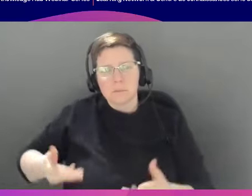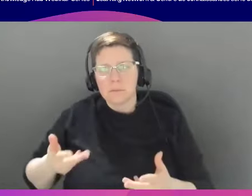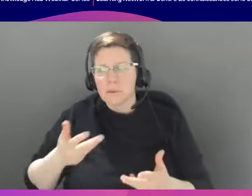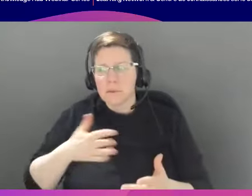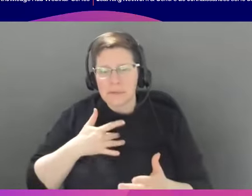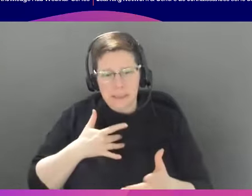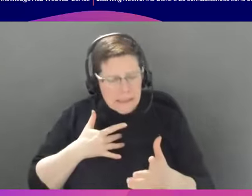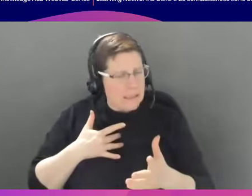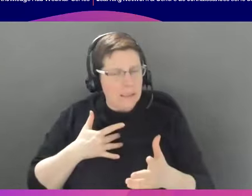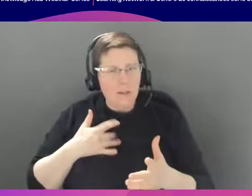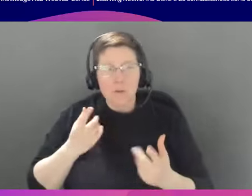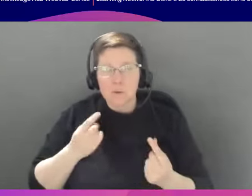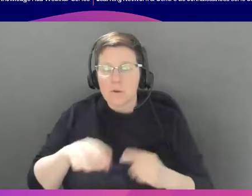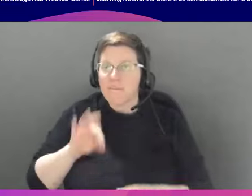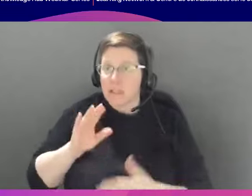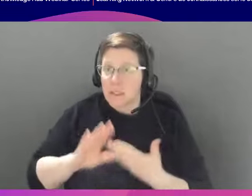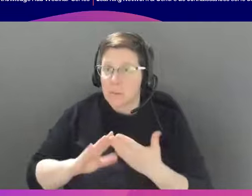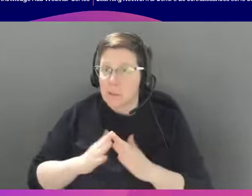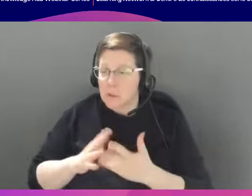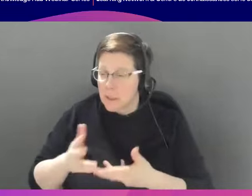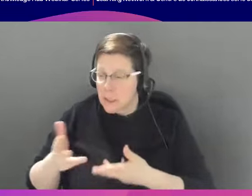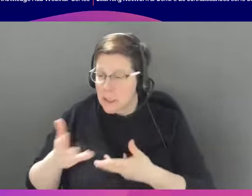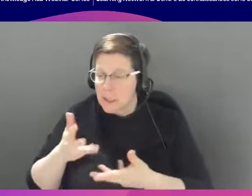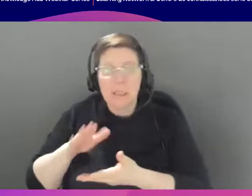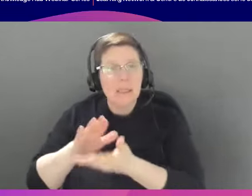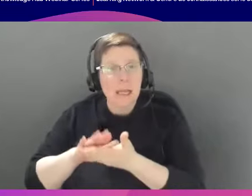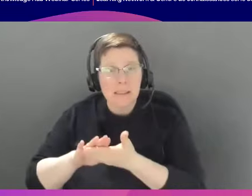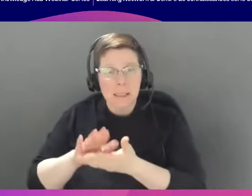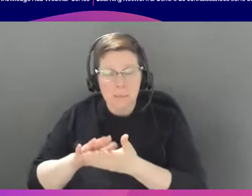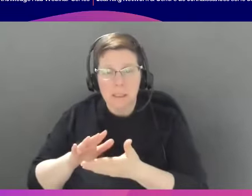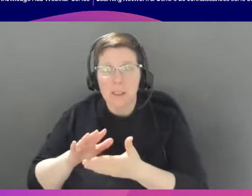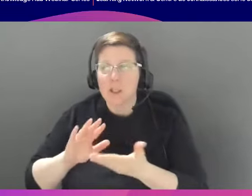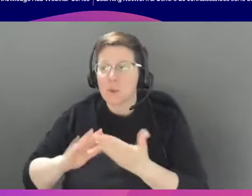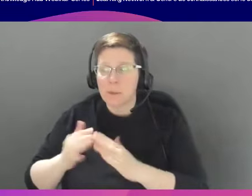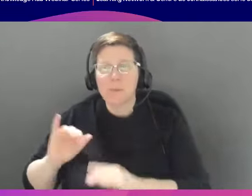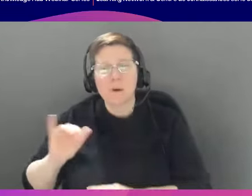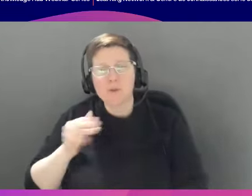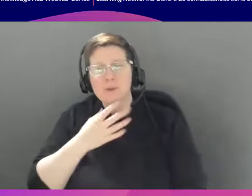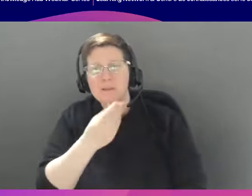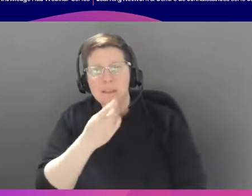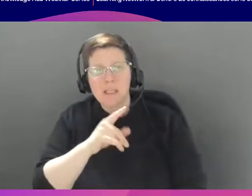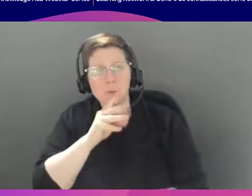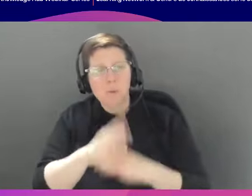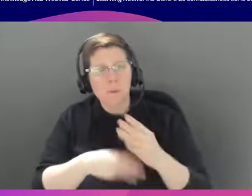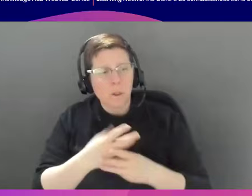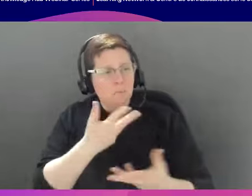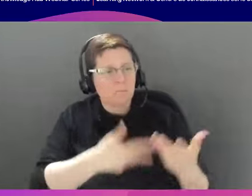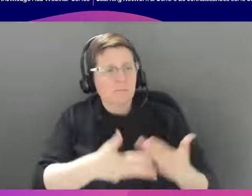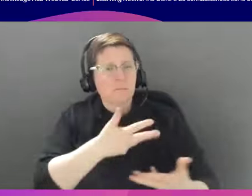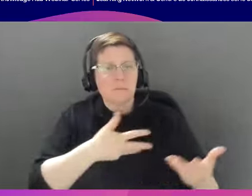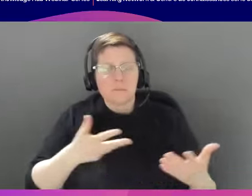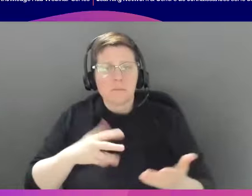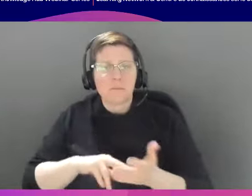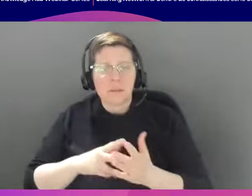have support within your academic community, but also outside of your academic community, to really situate yourself in and out